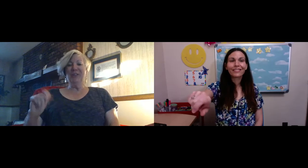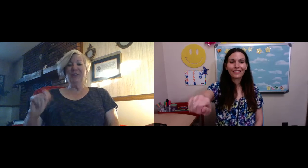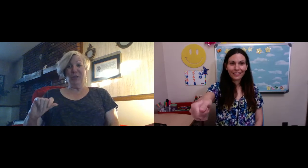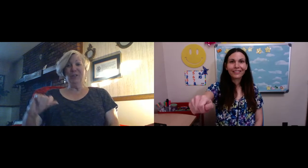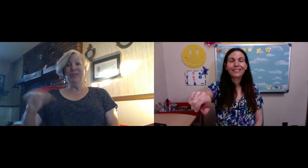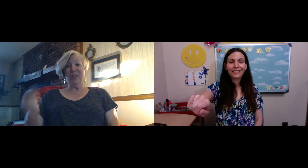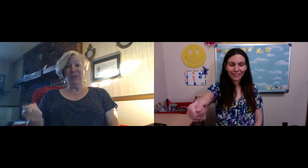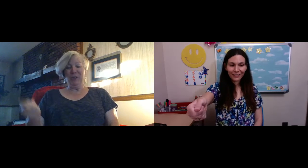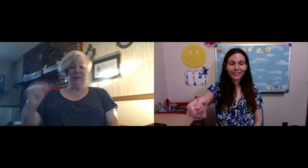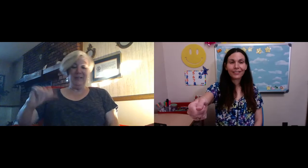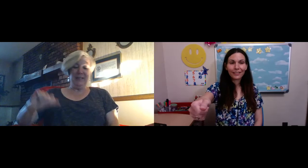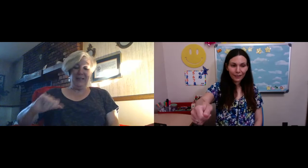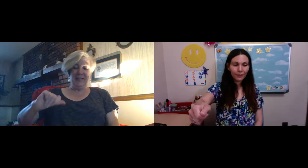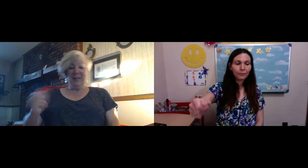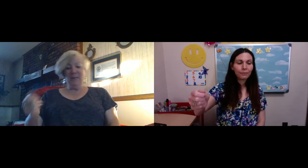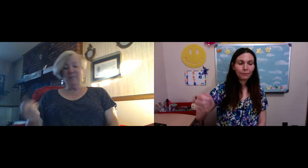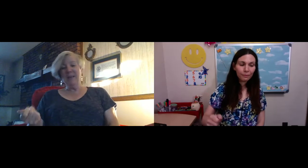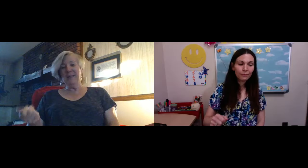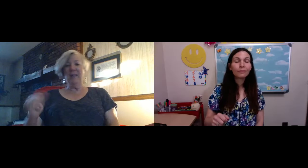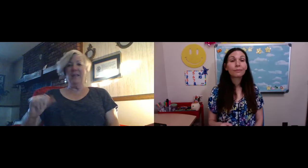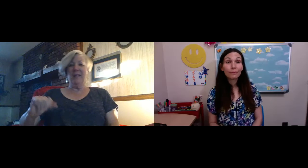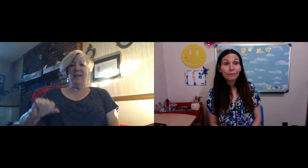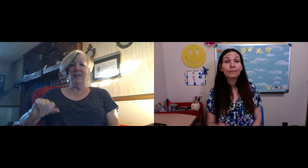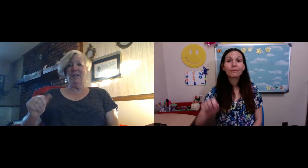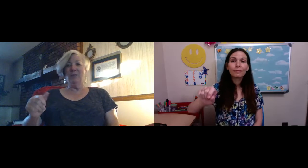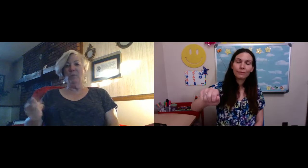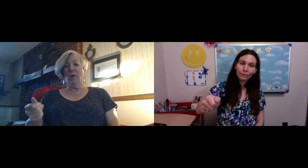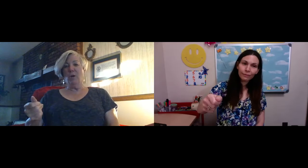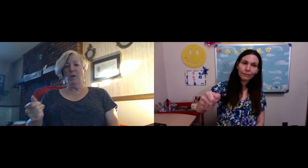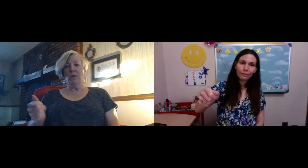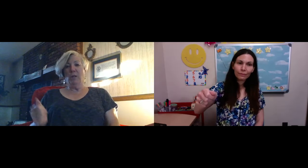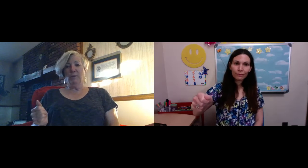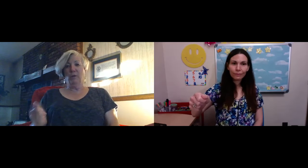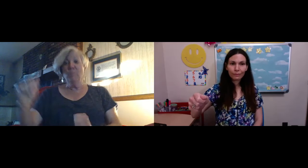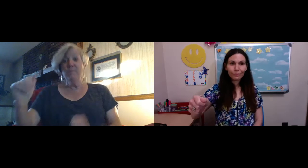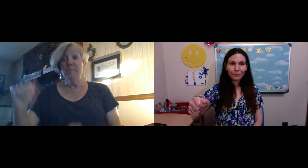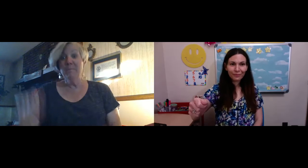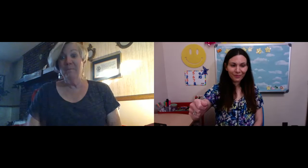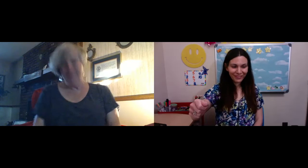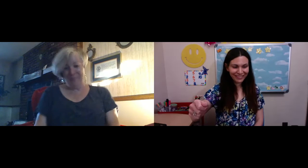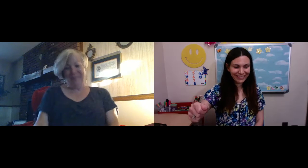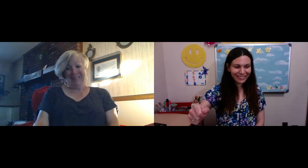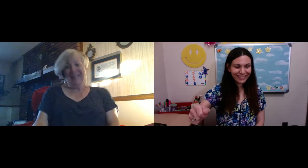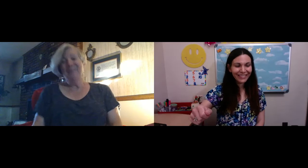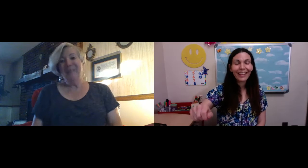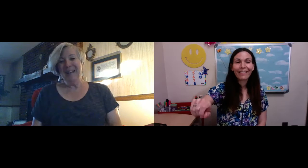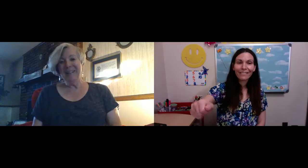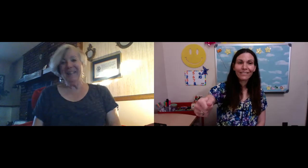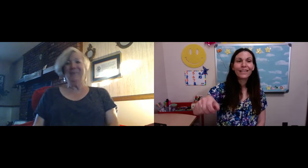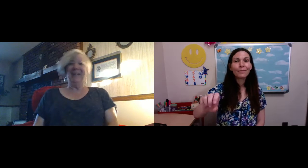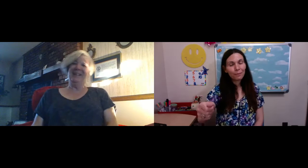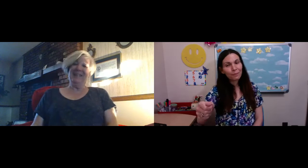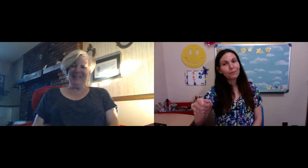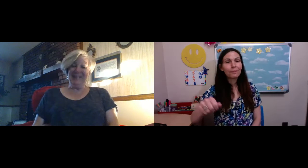Turn, turn, turn the key. Make the engine roar. Vroom!